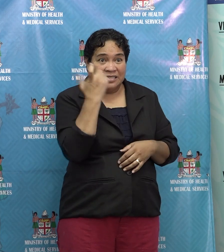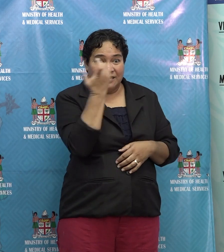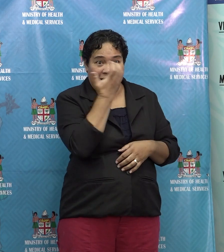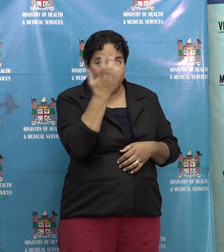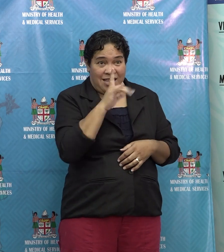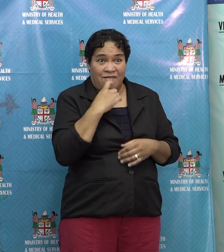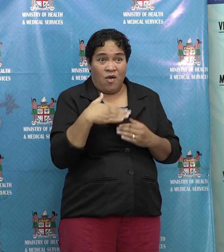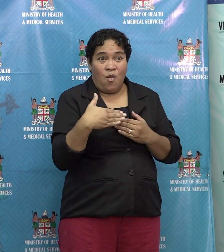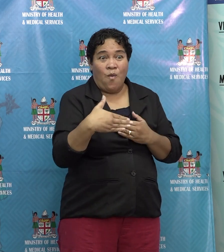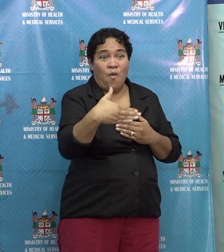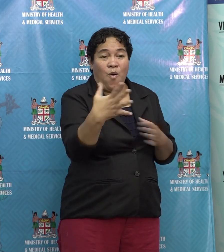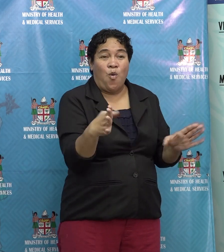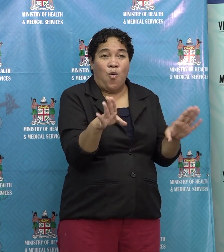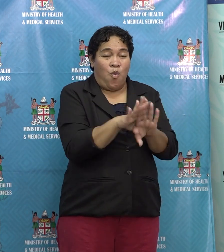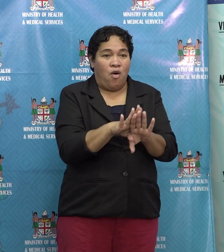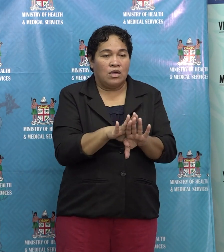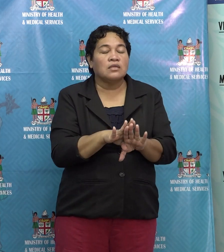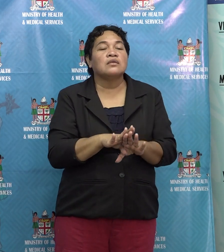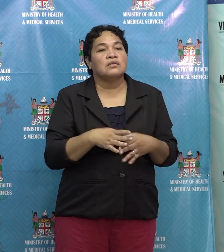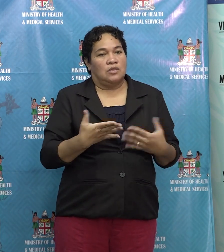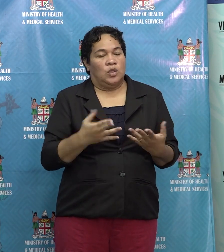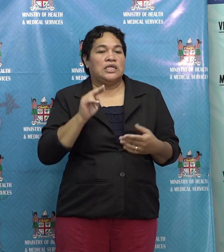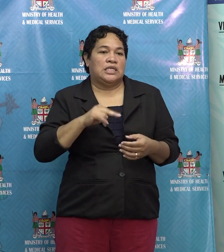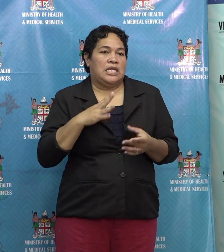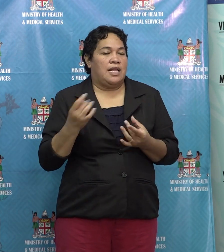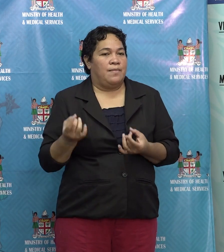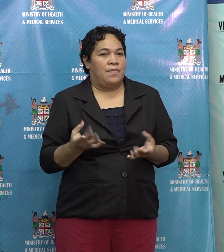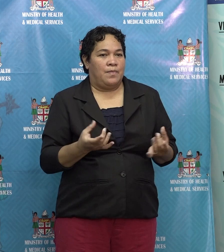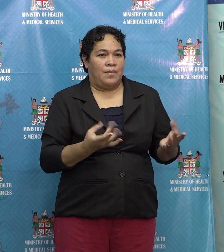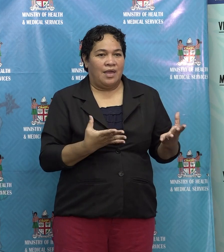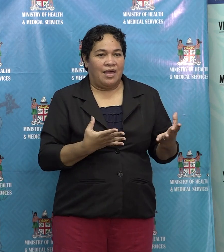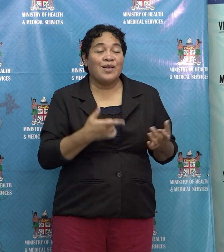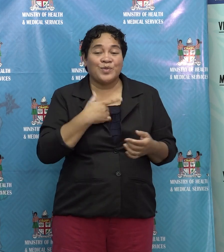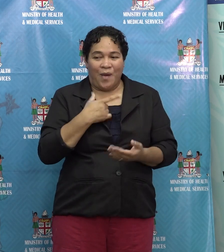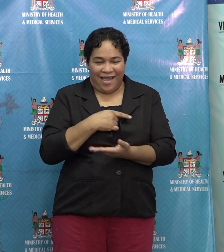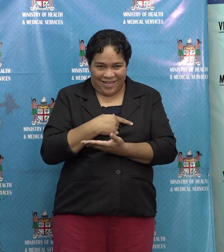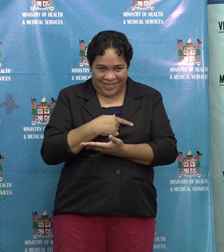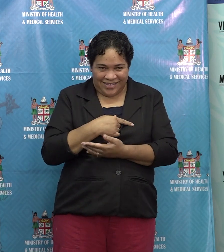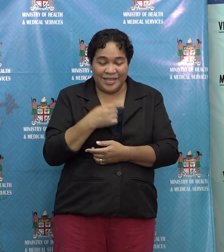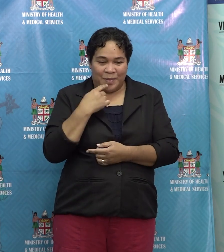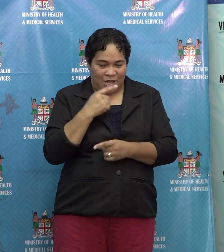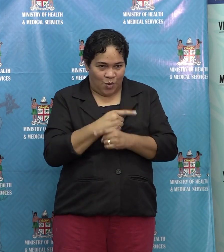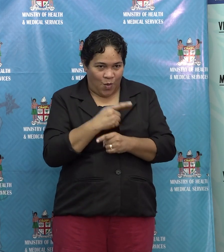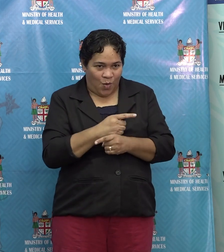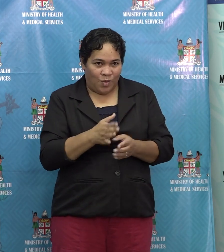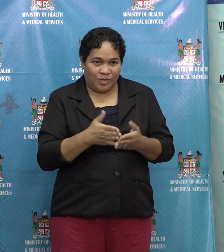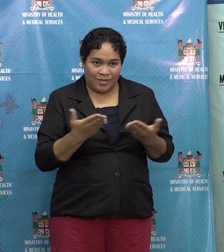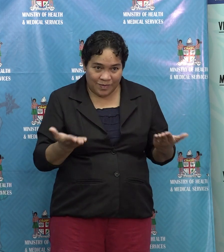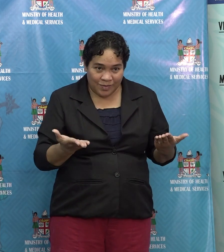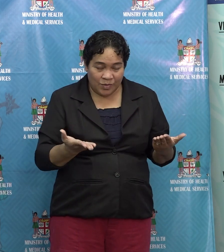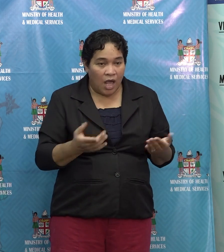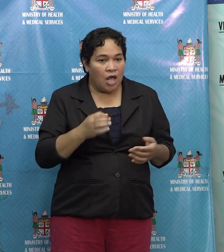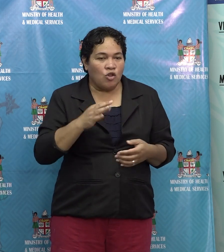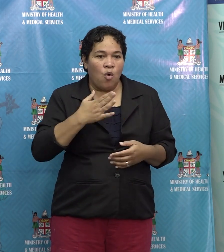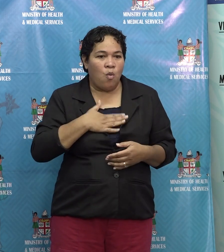lockdown. So we need to be prepared for all eventualities, and this is the reason why I say the way I talk. I don't want to